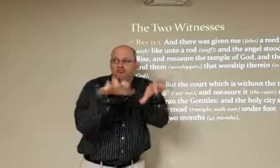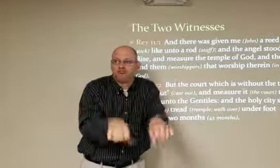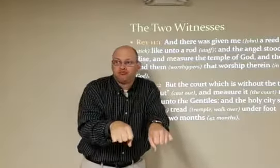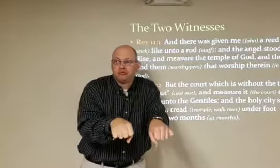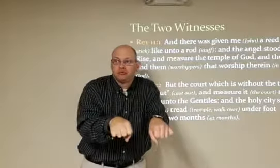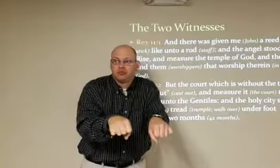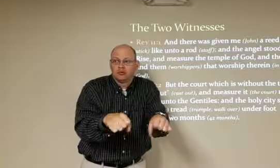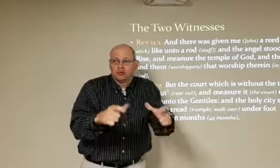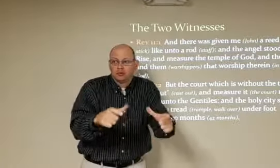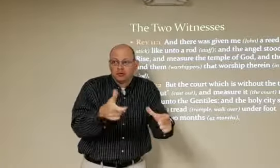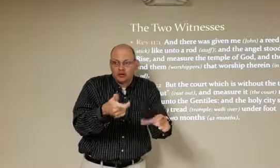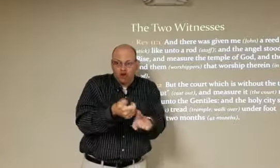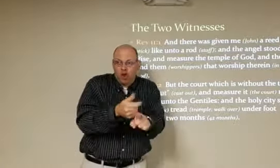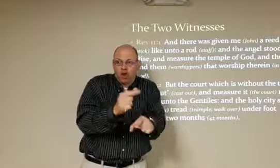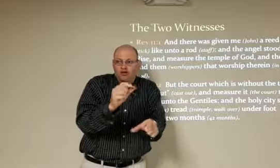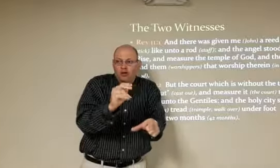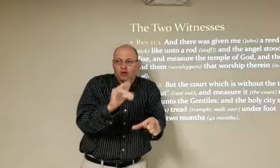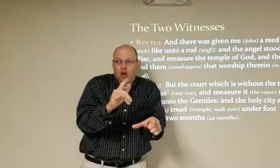The Dome of the Rock was kept.